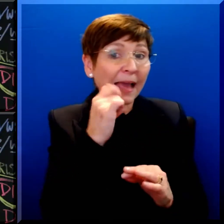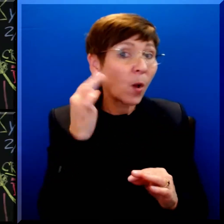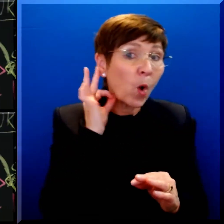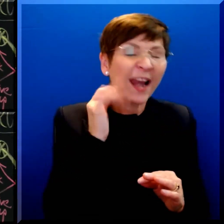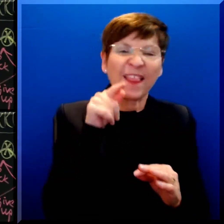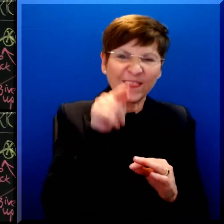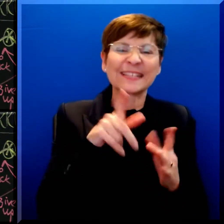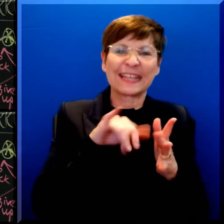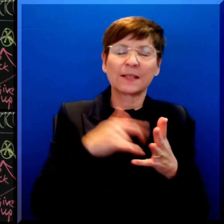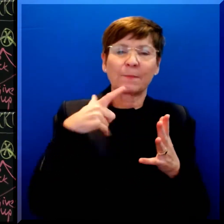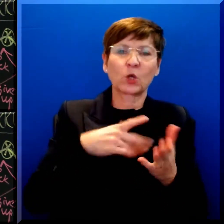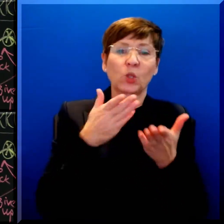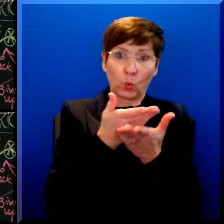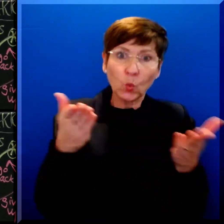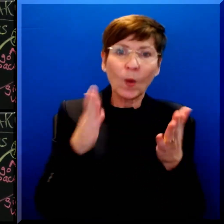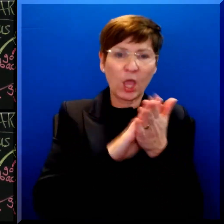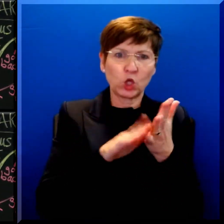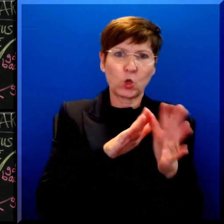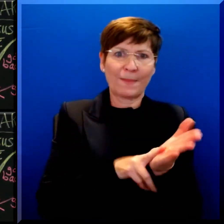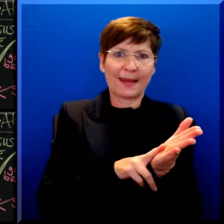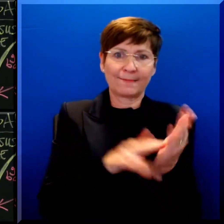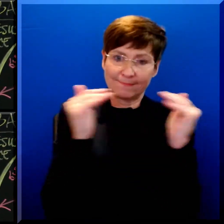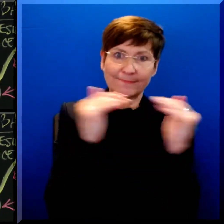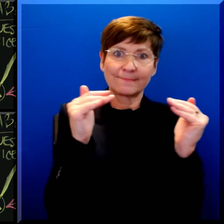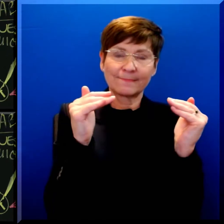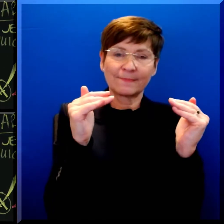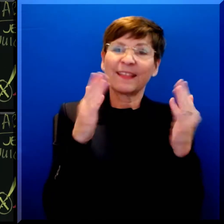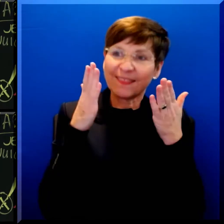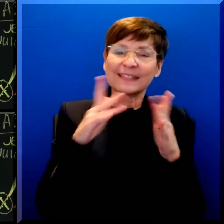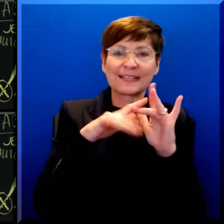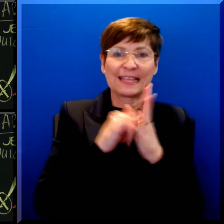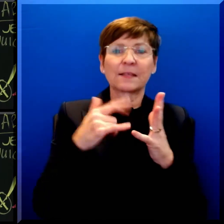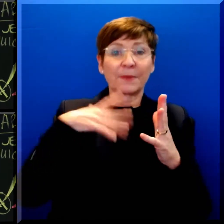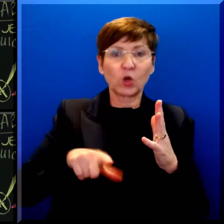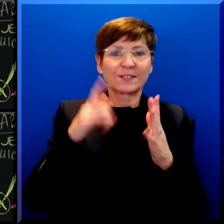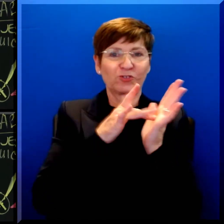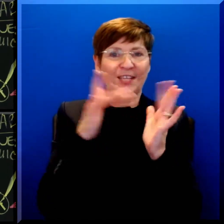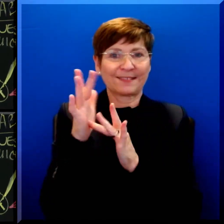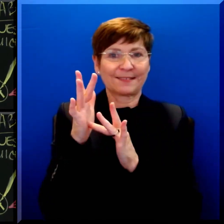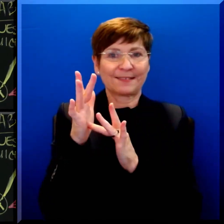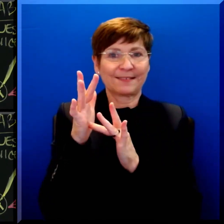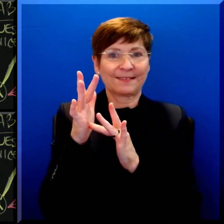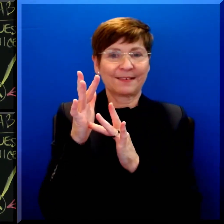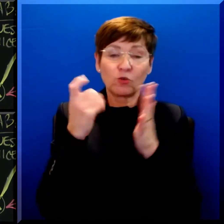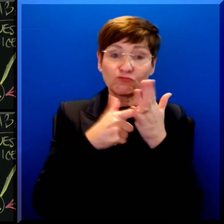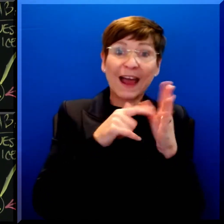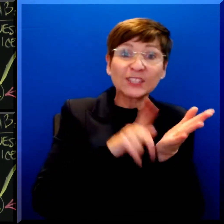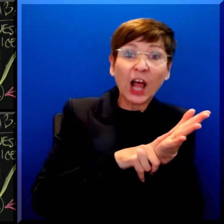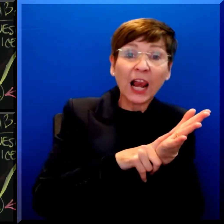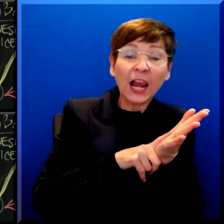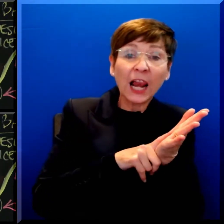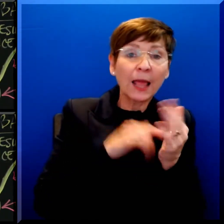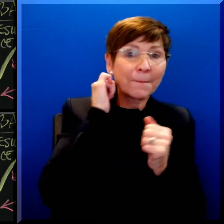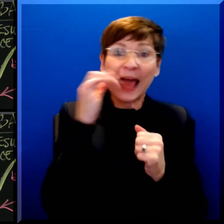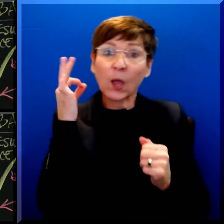issue. This is a human issue. This is a justice issue. This is a Jesus issue. And racial justice is kingdom work. I know